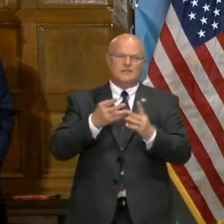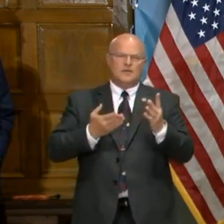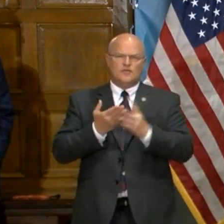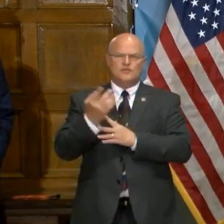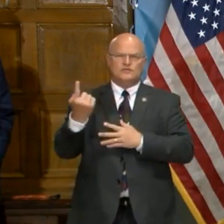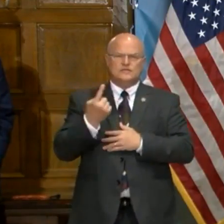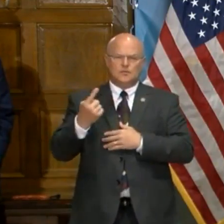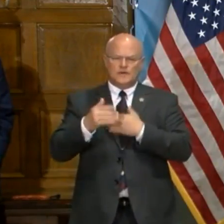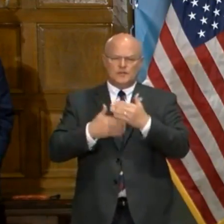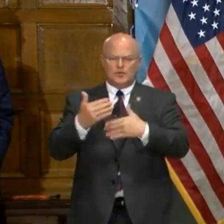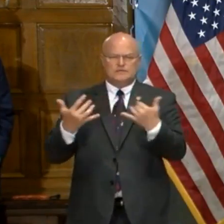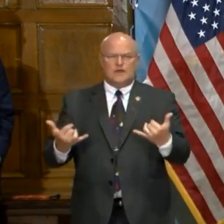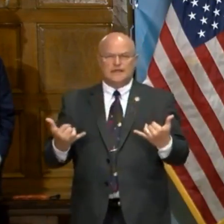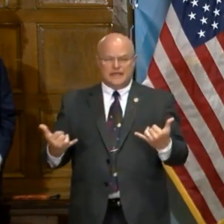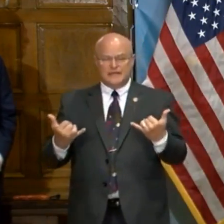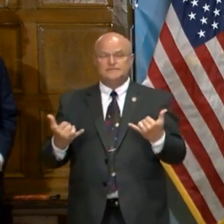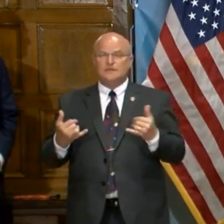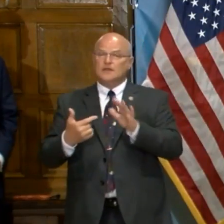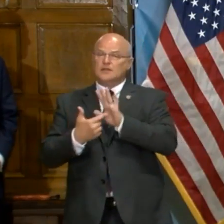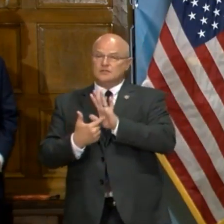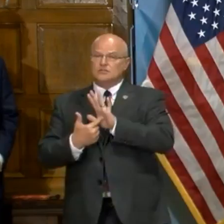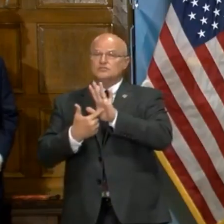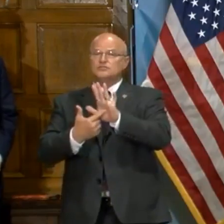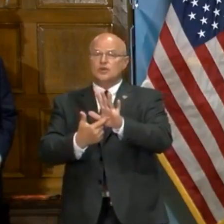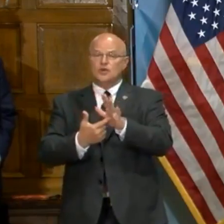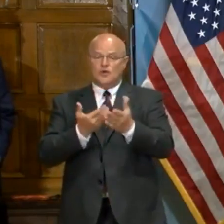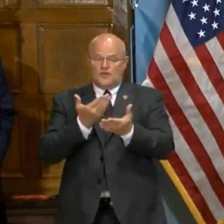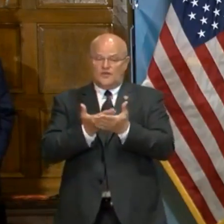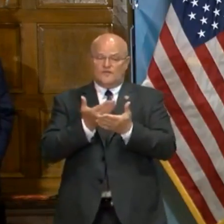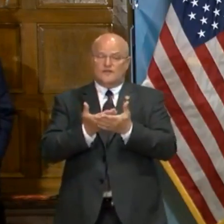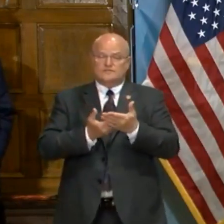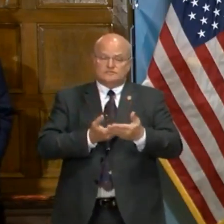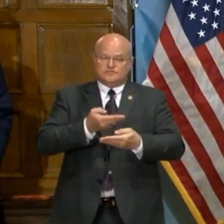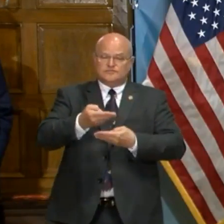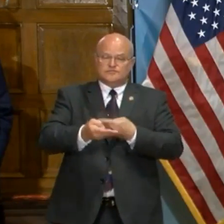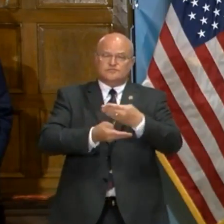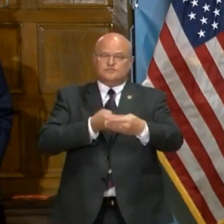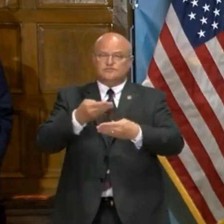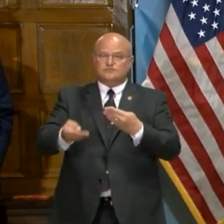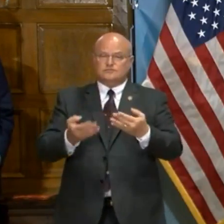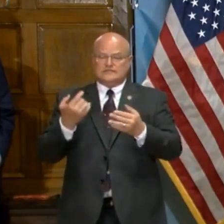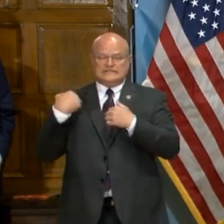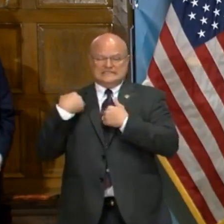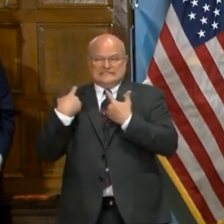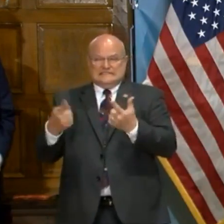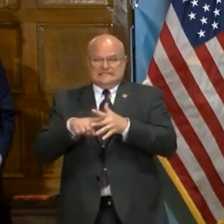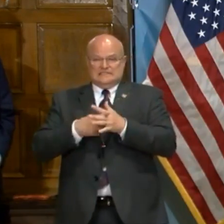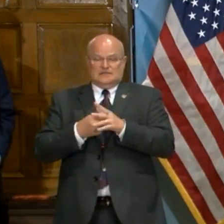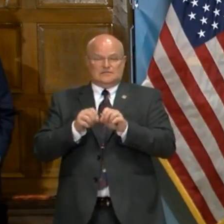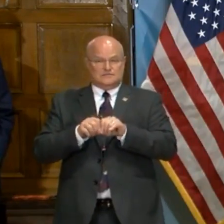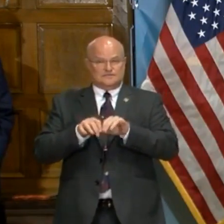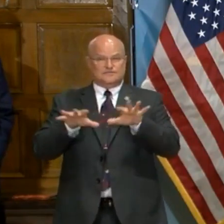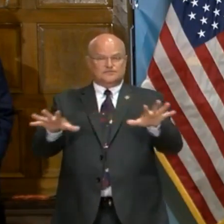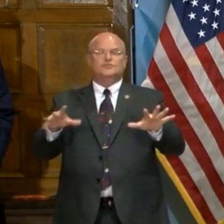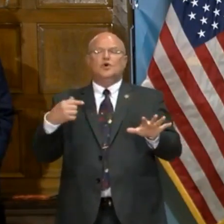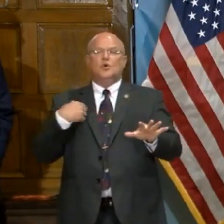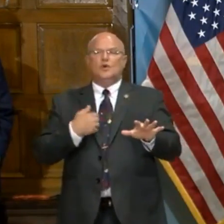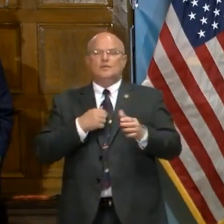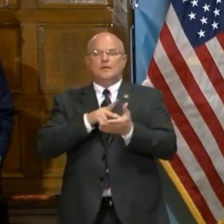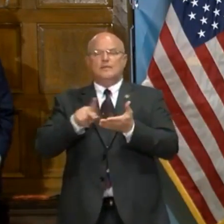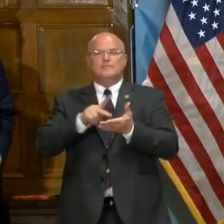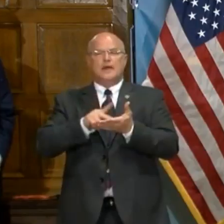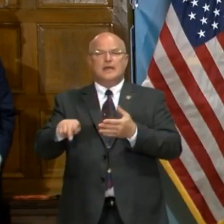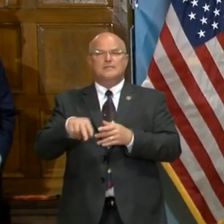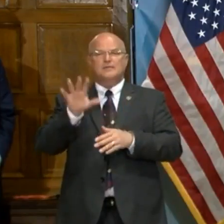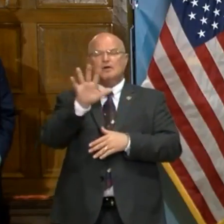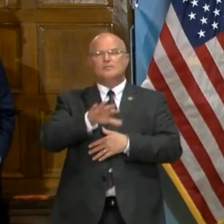going through somewhere in the process, but to show that the funds are moving, right now since this pandemic has started, we have made payments